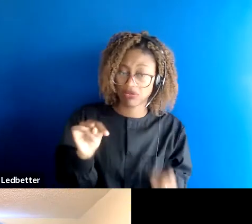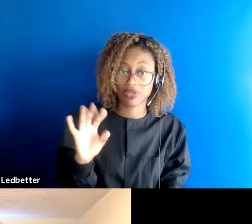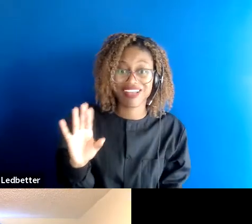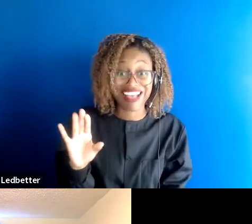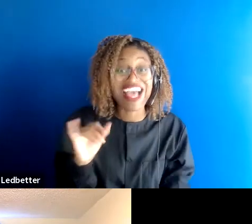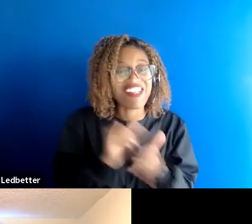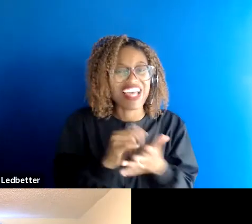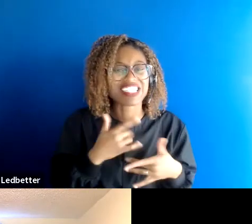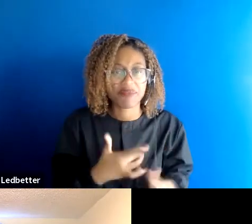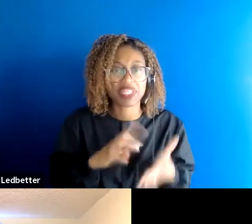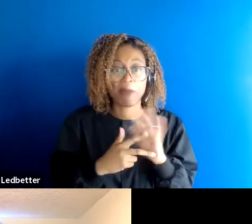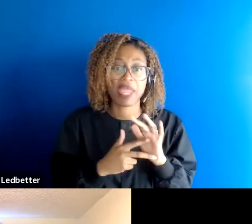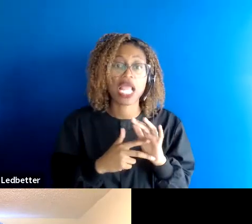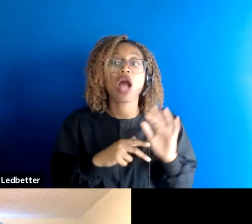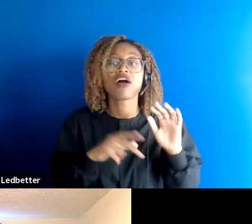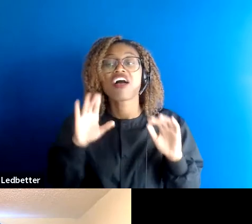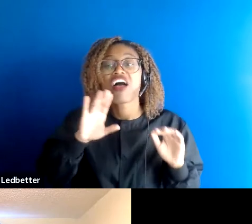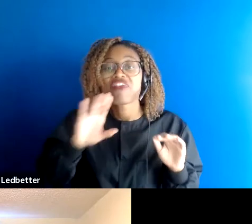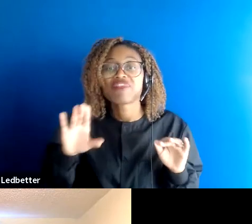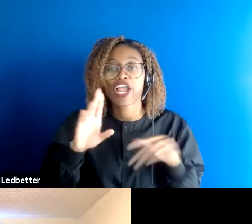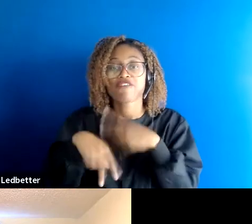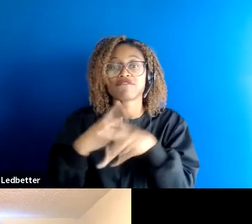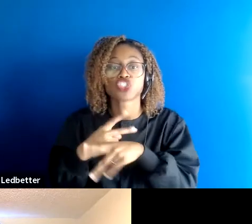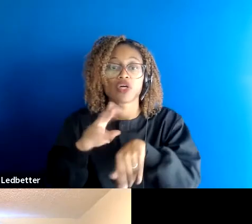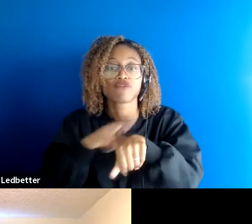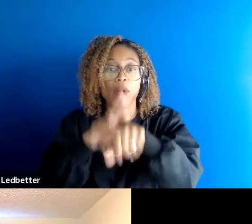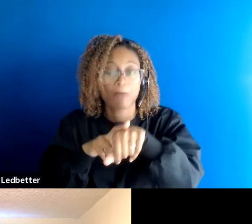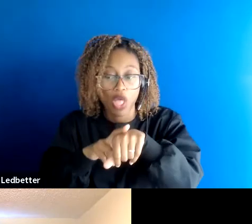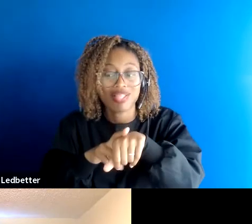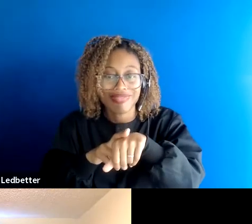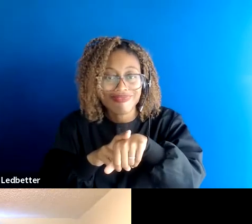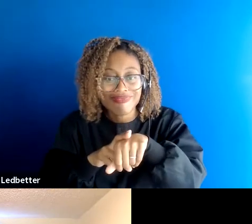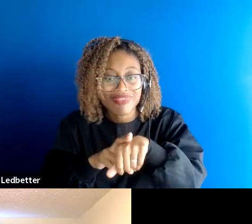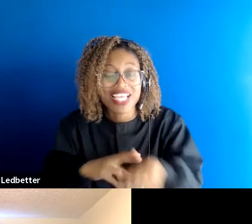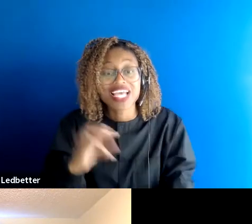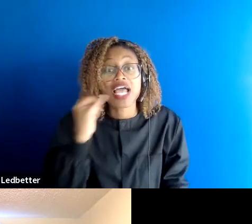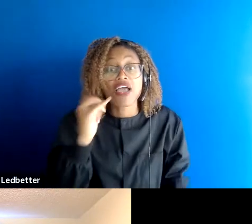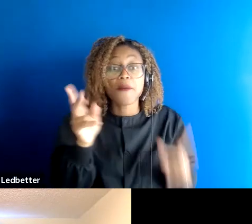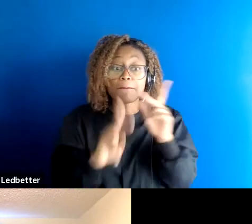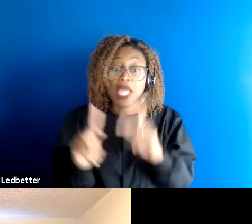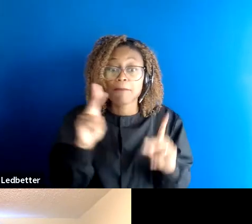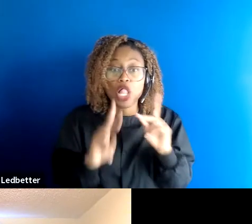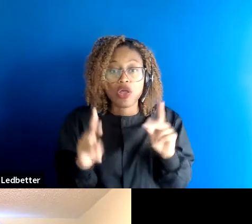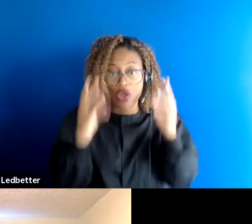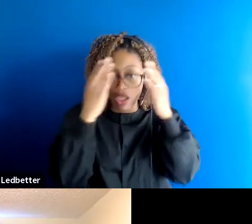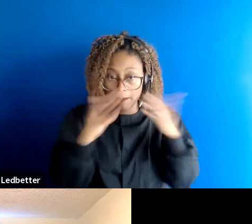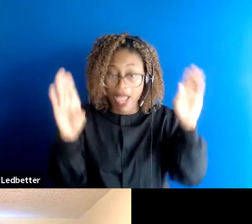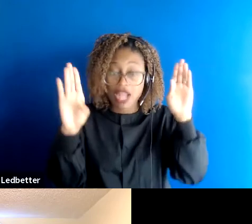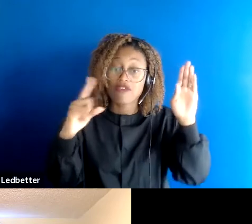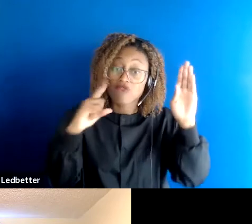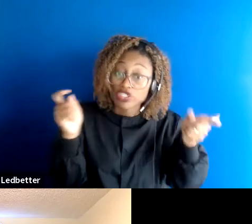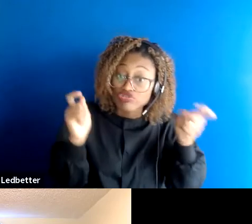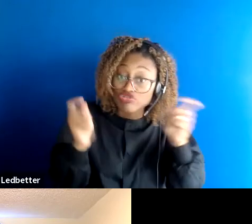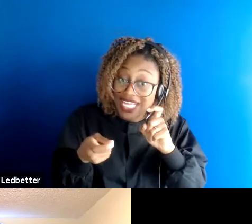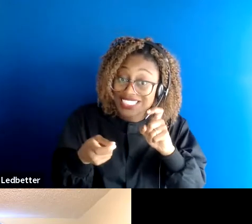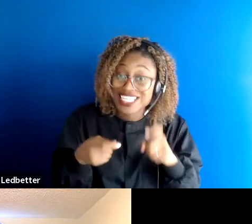a status quo situation. And if people are open to change, I